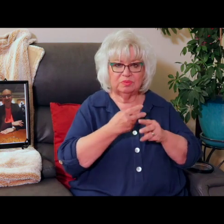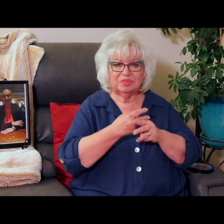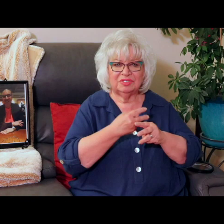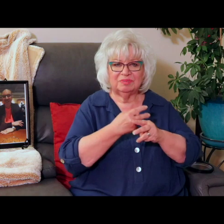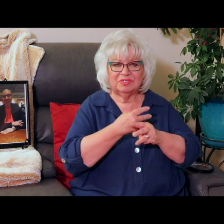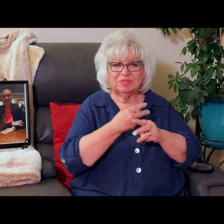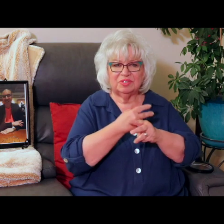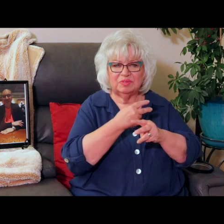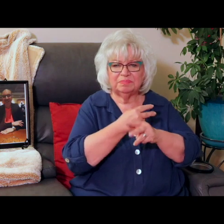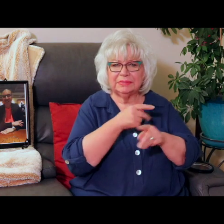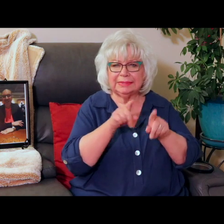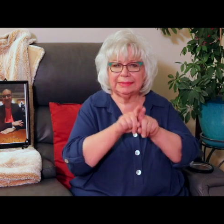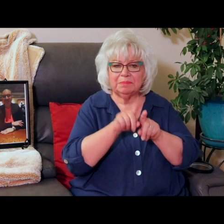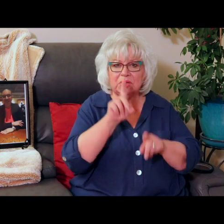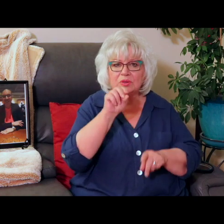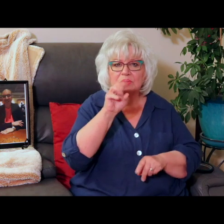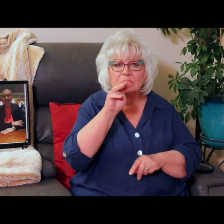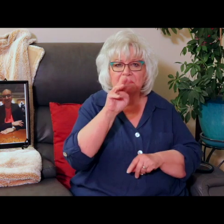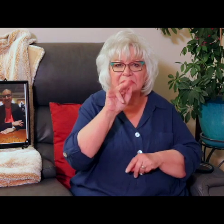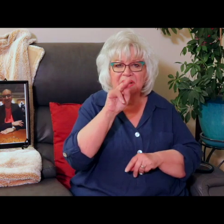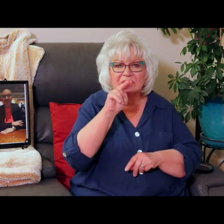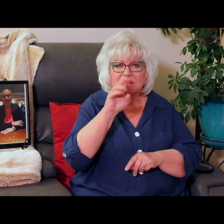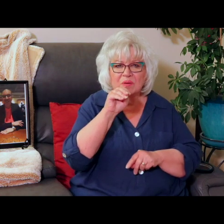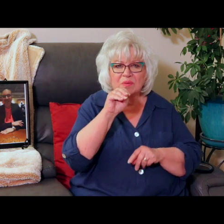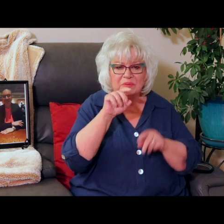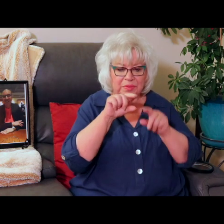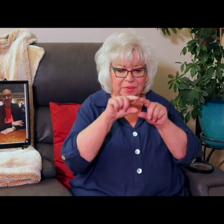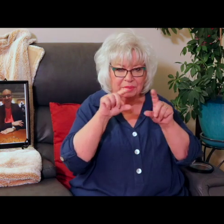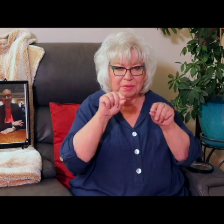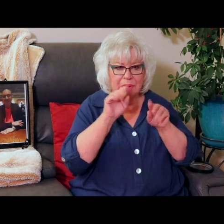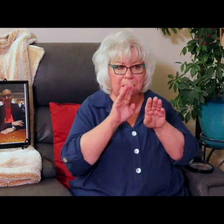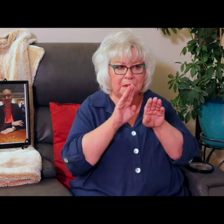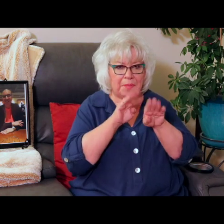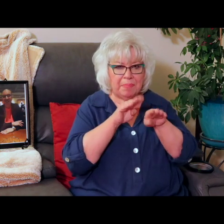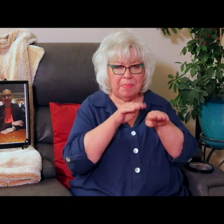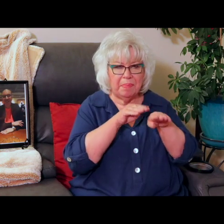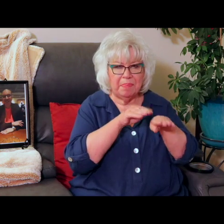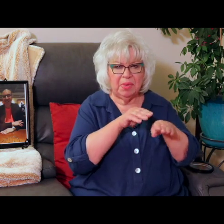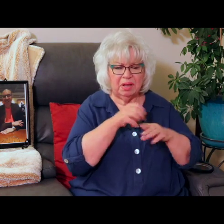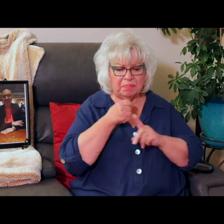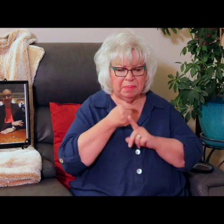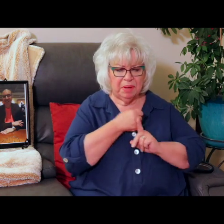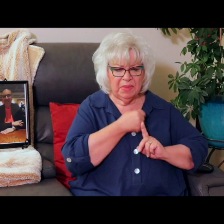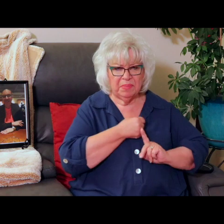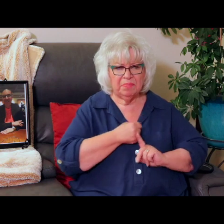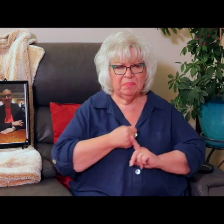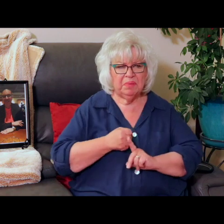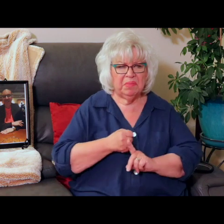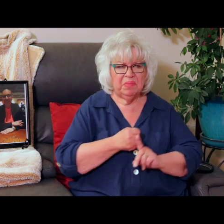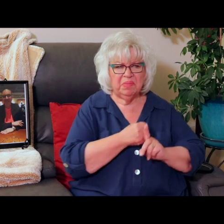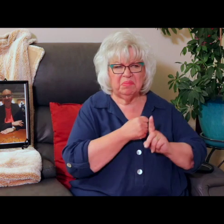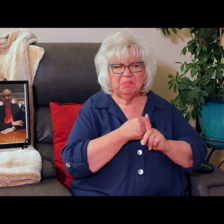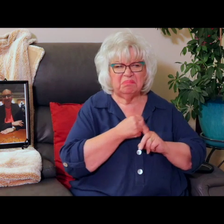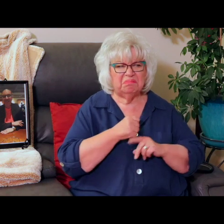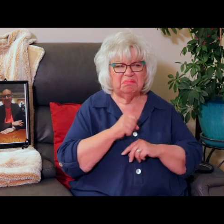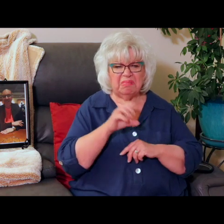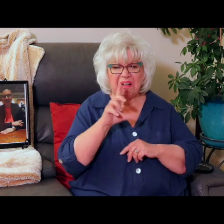on, it just got worse and worse and worse. It was like a domino effect where it just hit all over